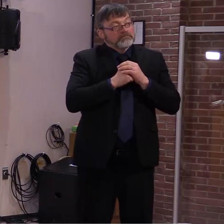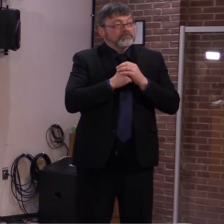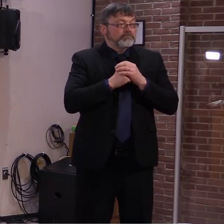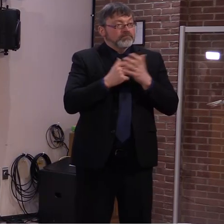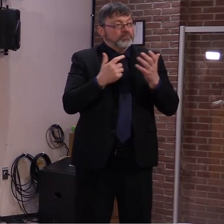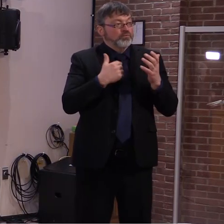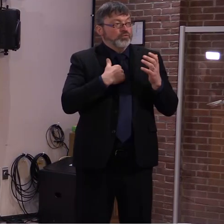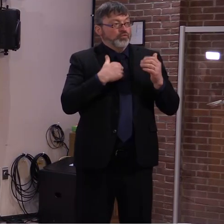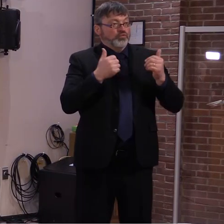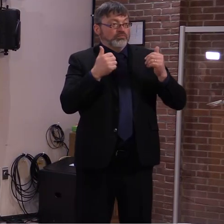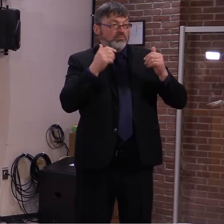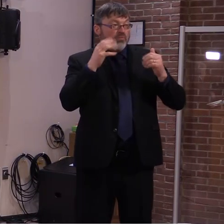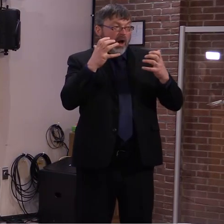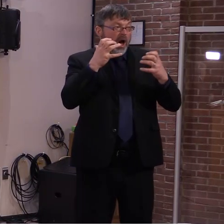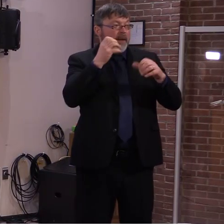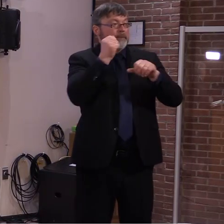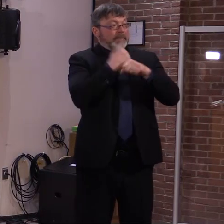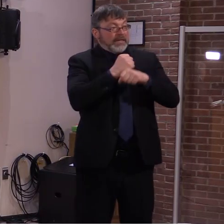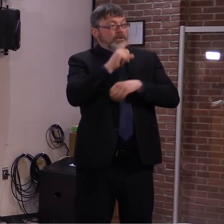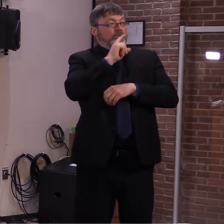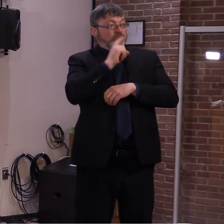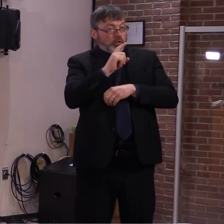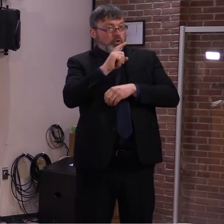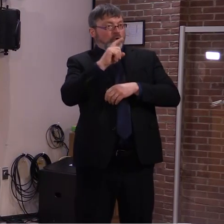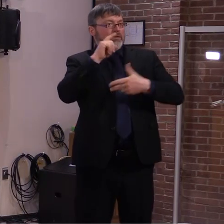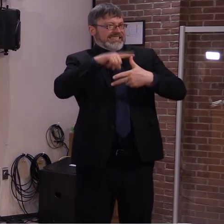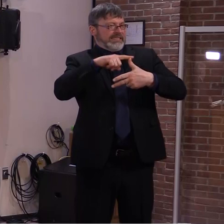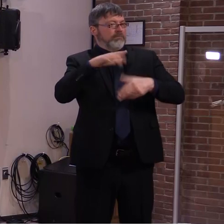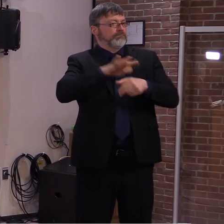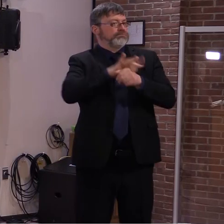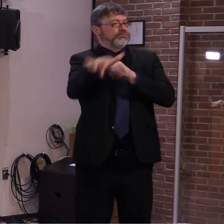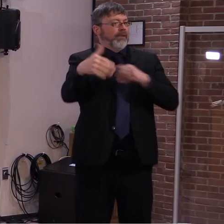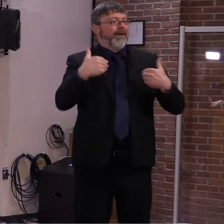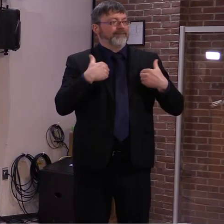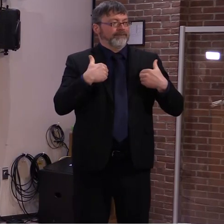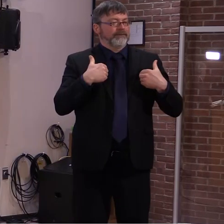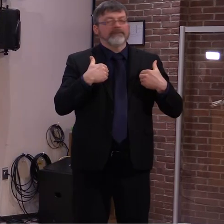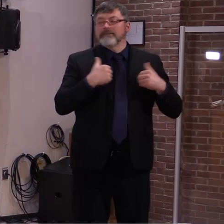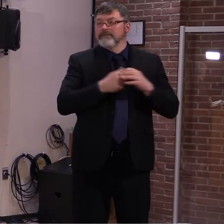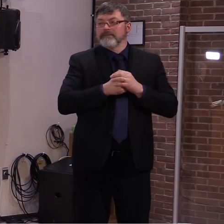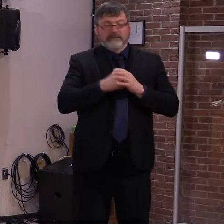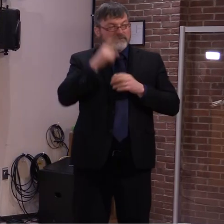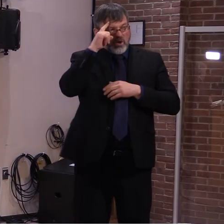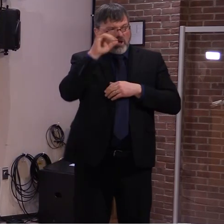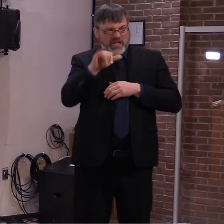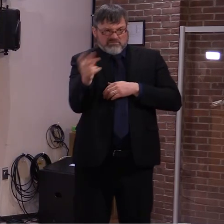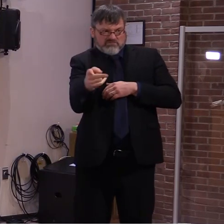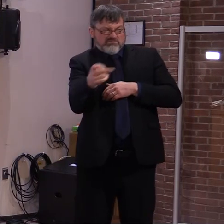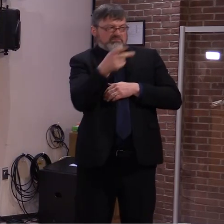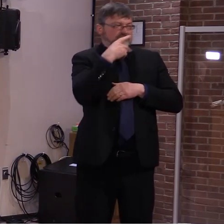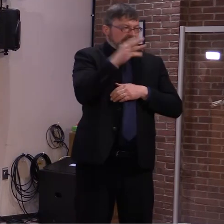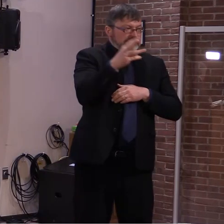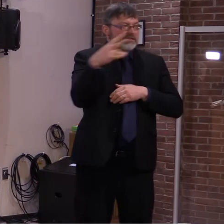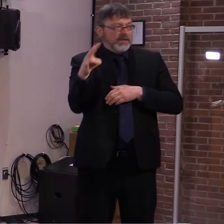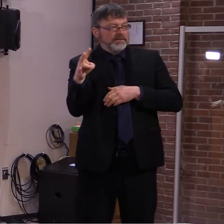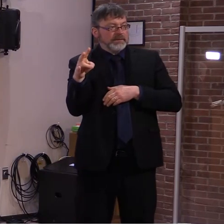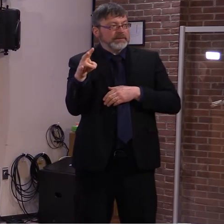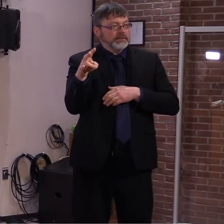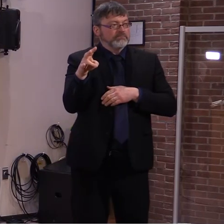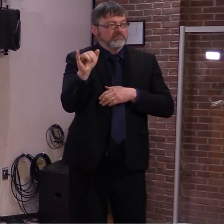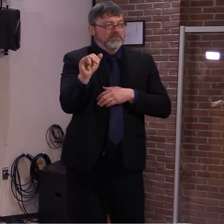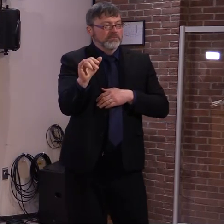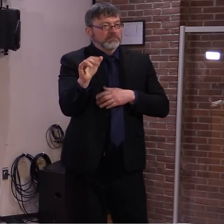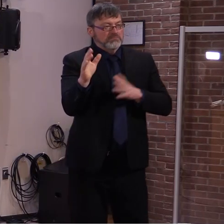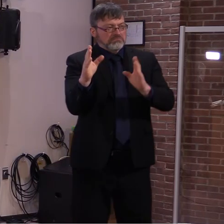enough Pfizer for this group, and you know, 16 to 18, making sure that there is